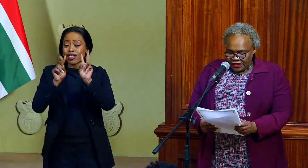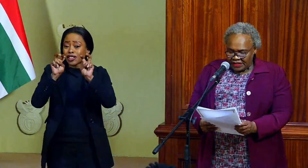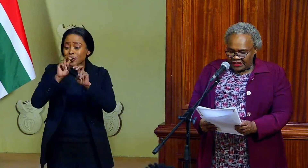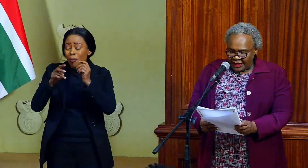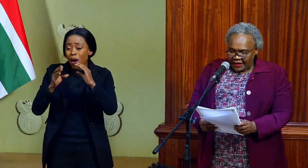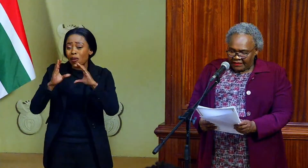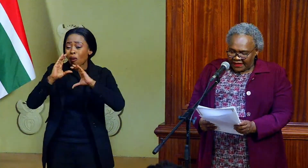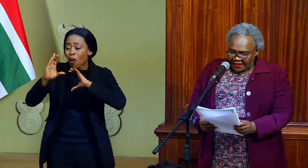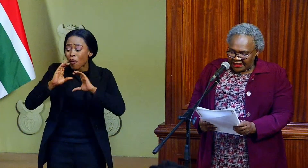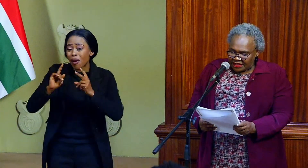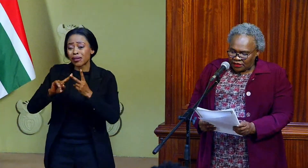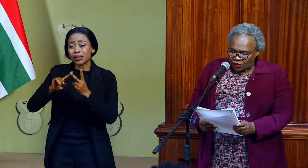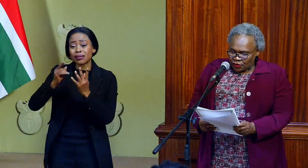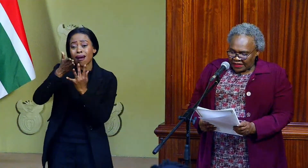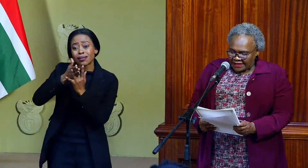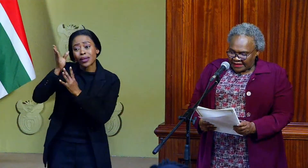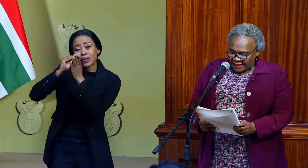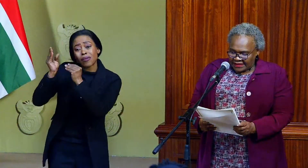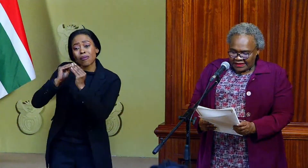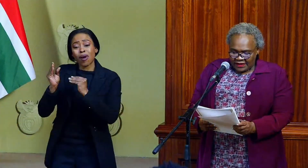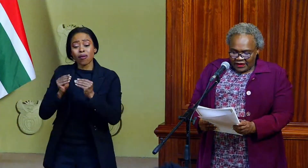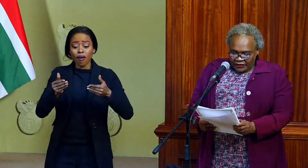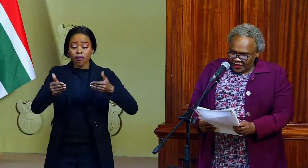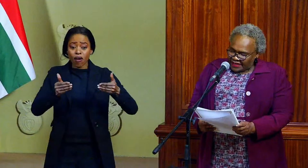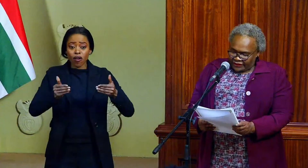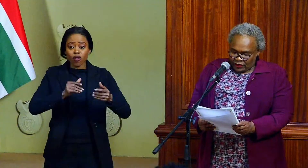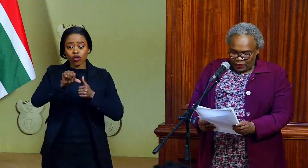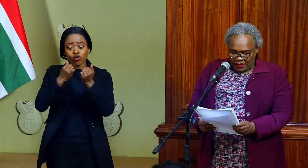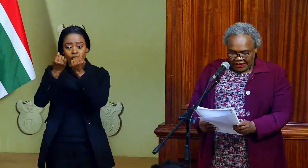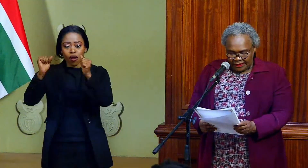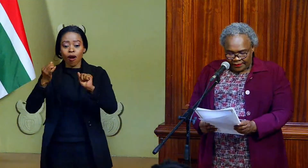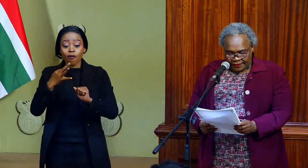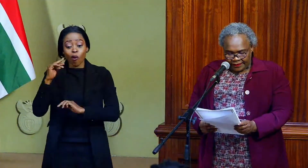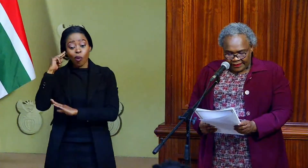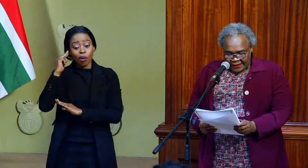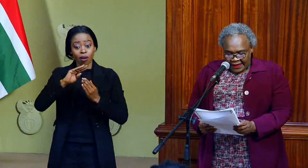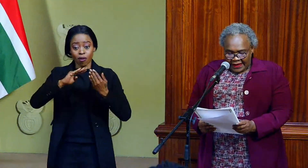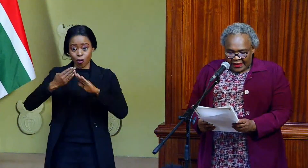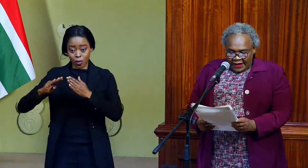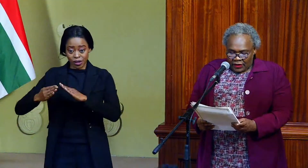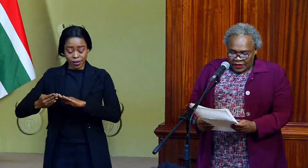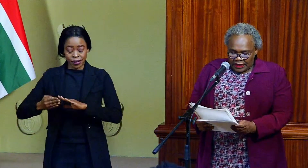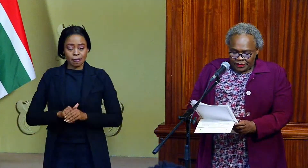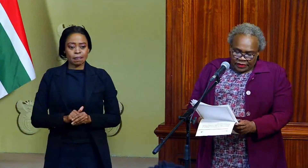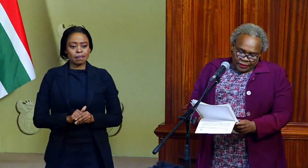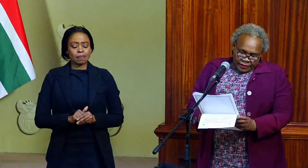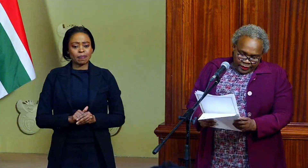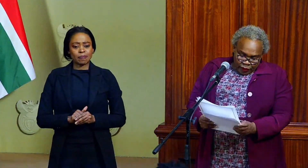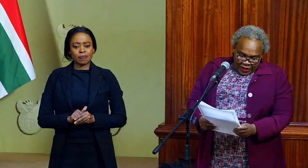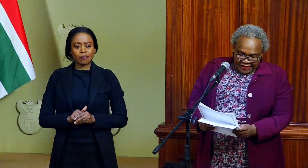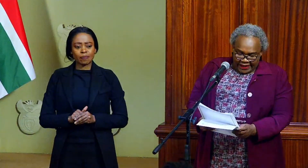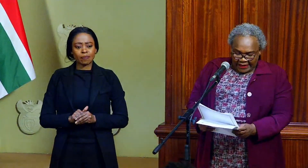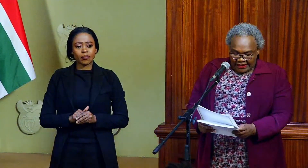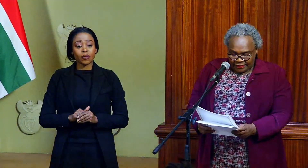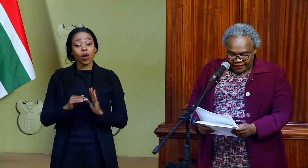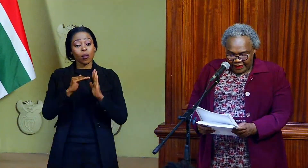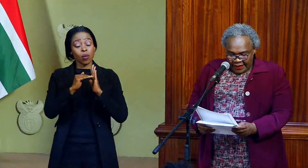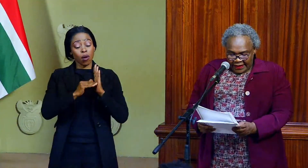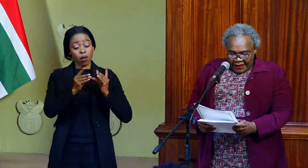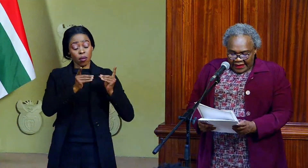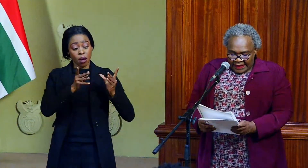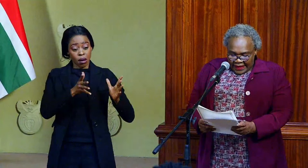to information, facilities to social justice for deaf community. Honorable Program